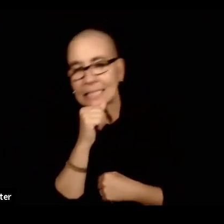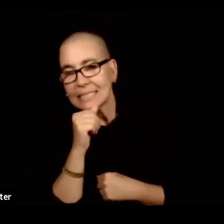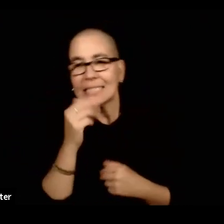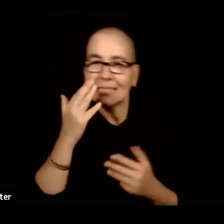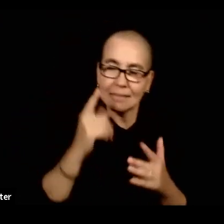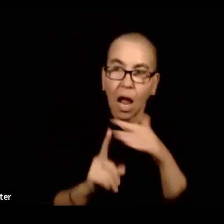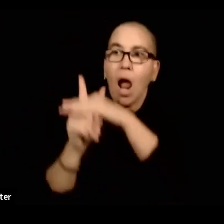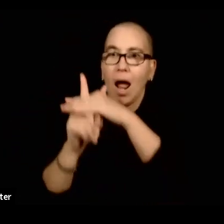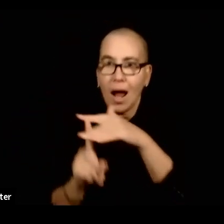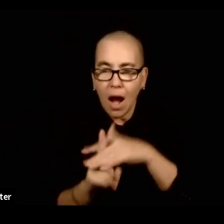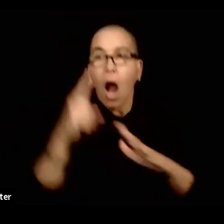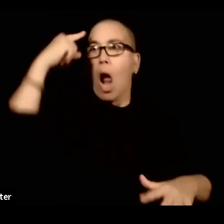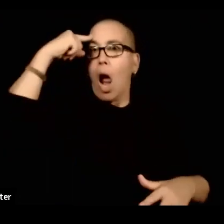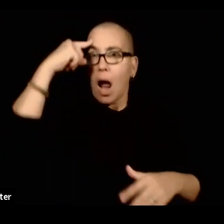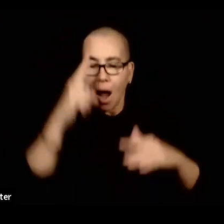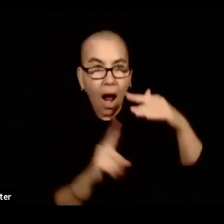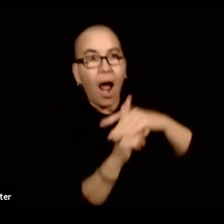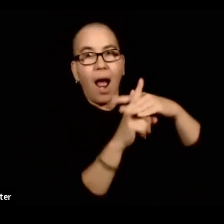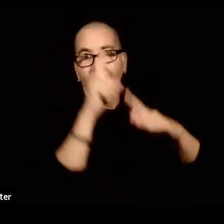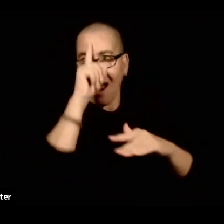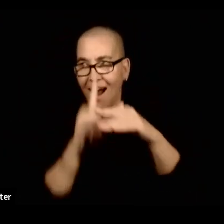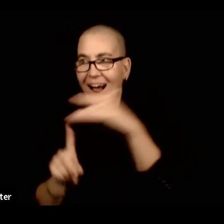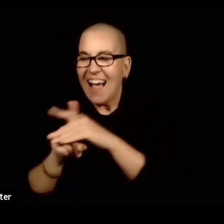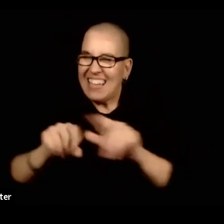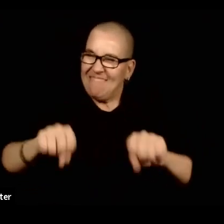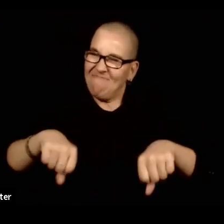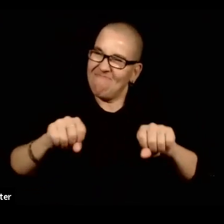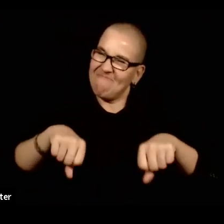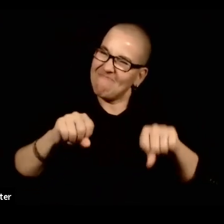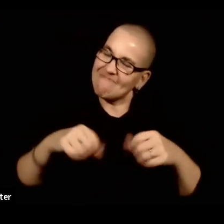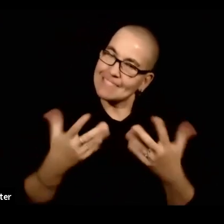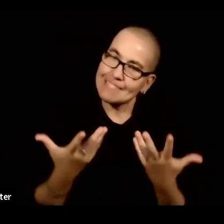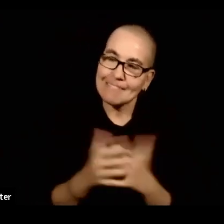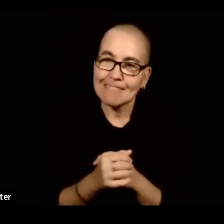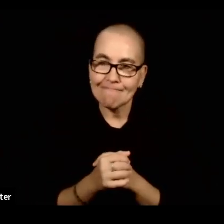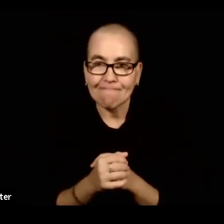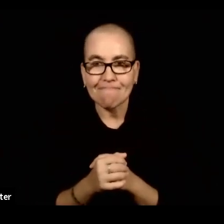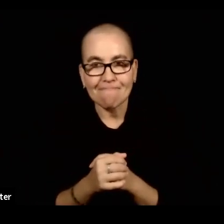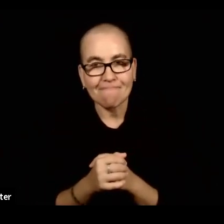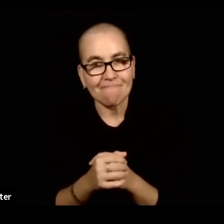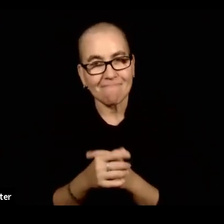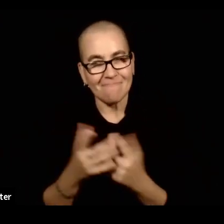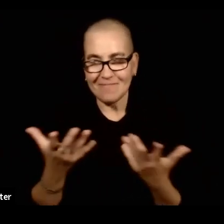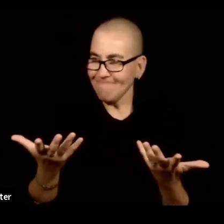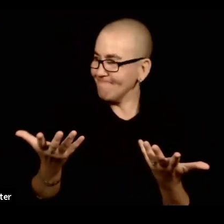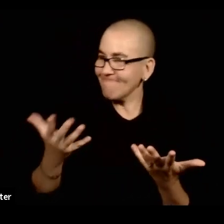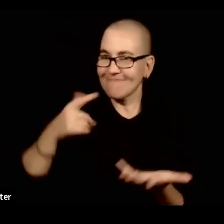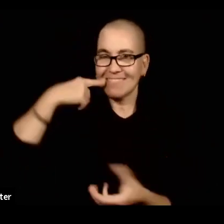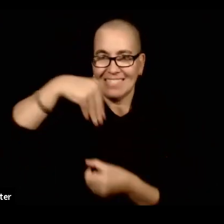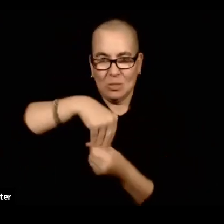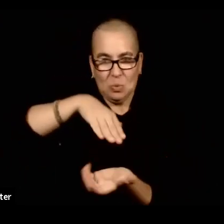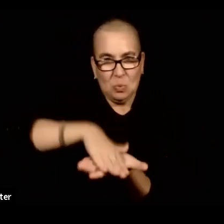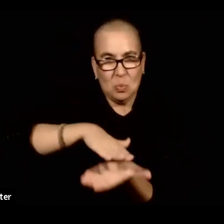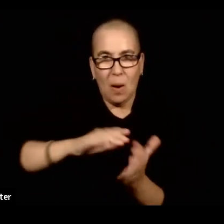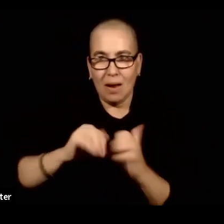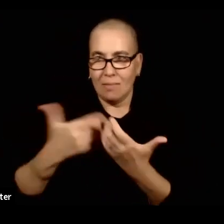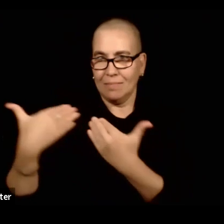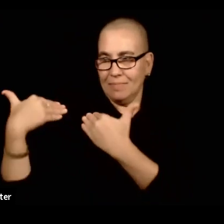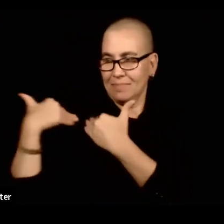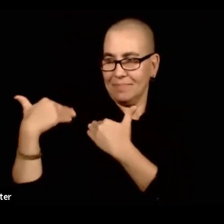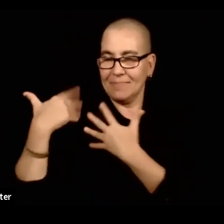a continuing debate about this particular point around the role of aerosolized spread. That's kind